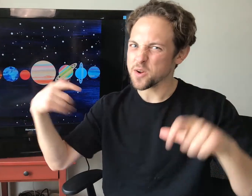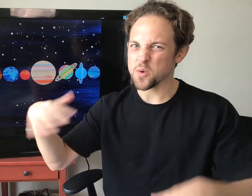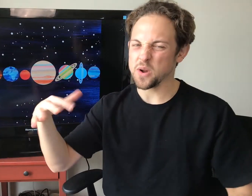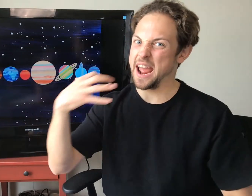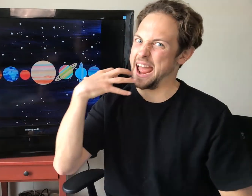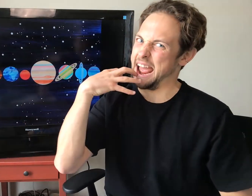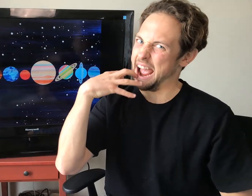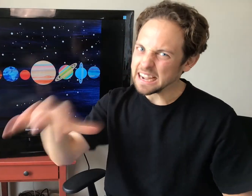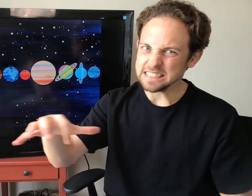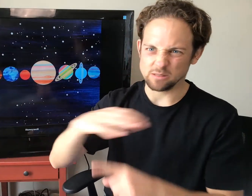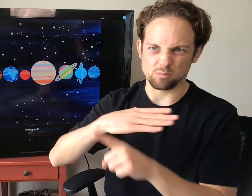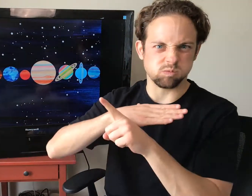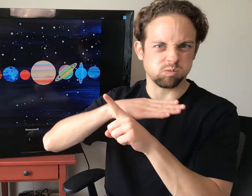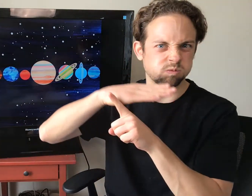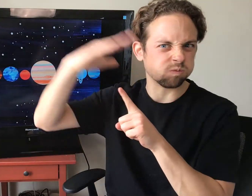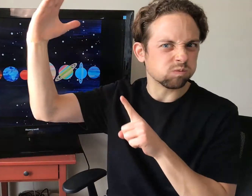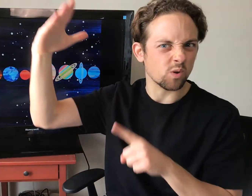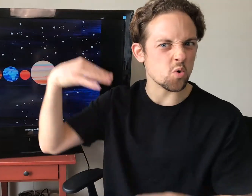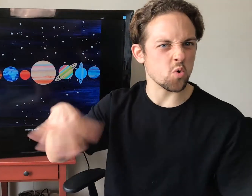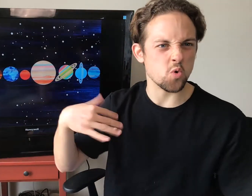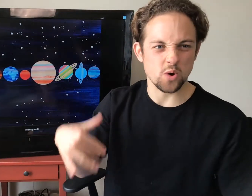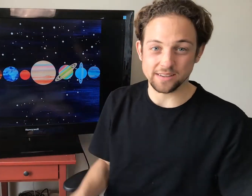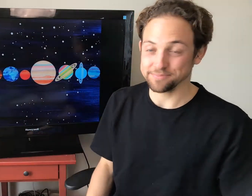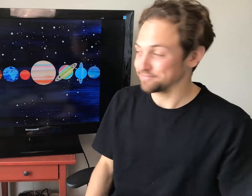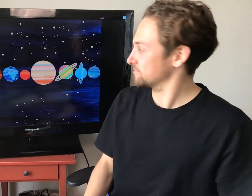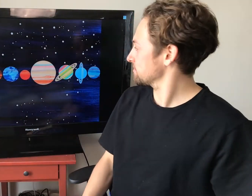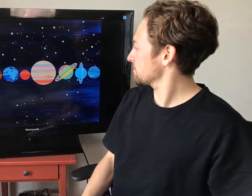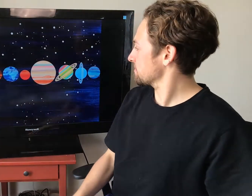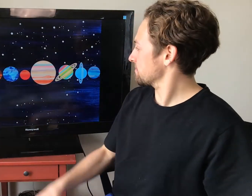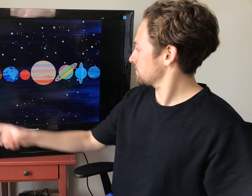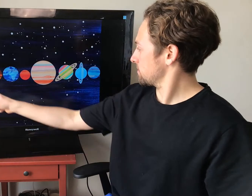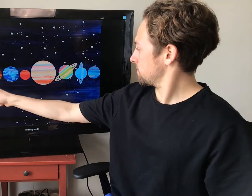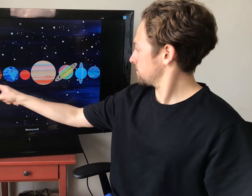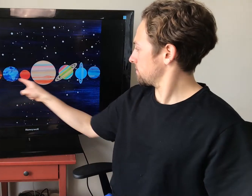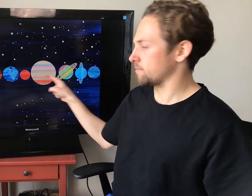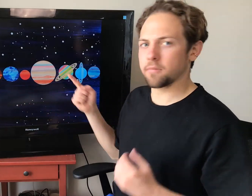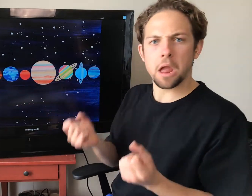thing. It is a big, big sun, and it is really hot.